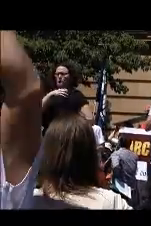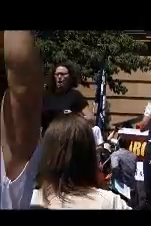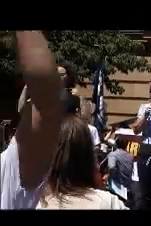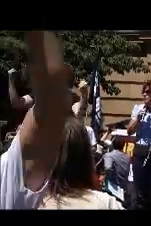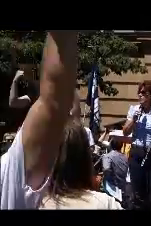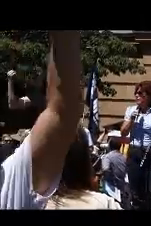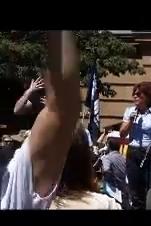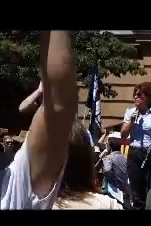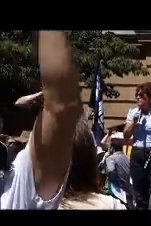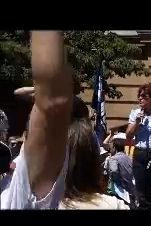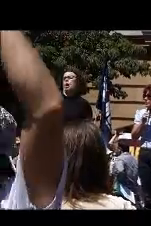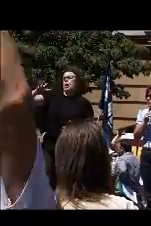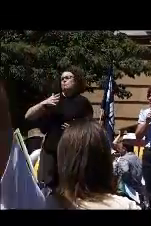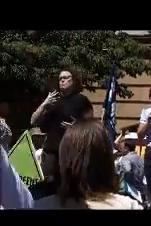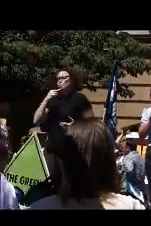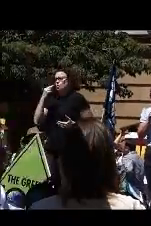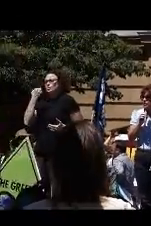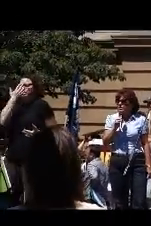shame.